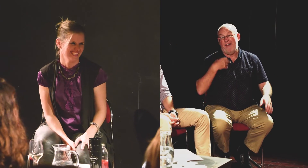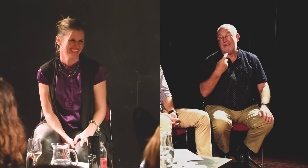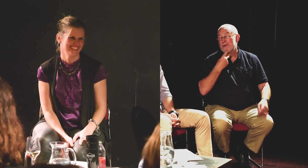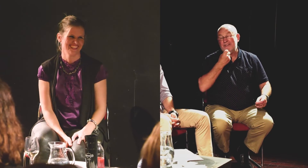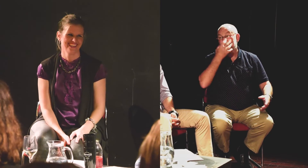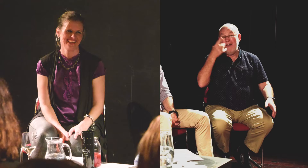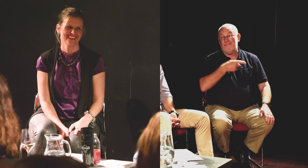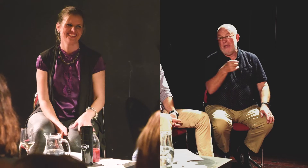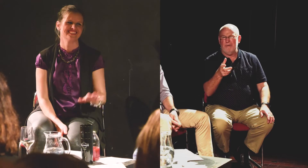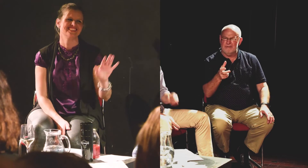got beautiful singing voice.